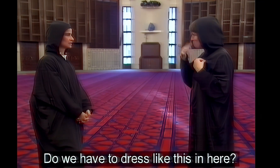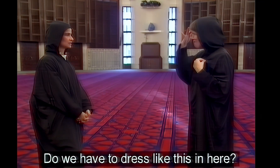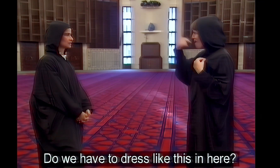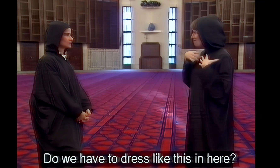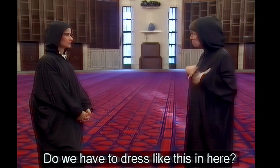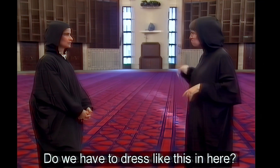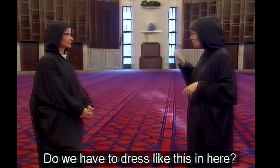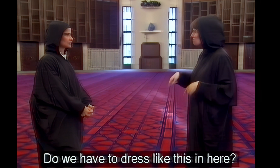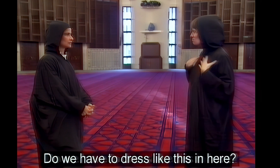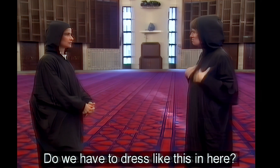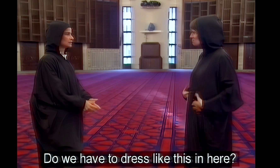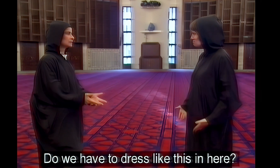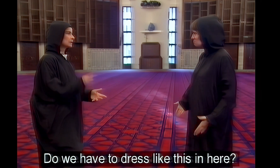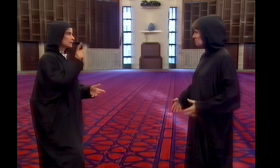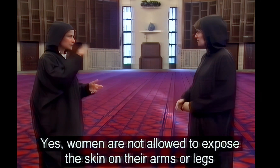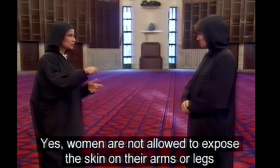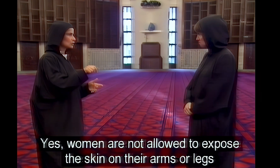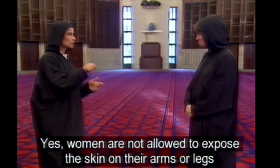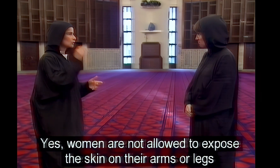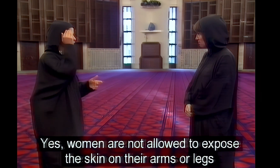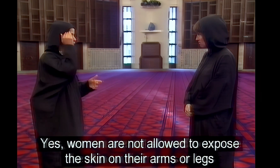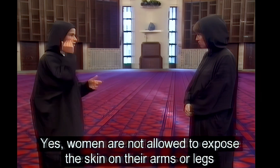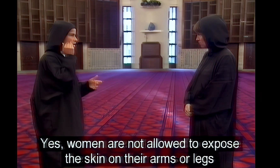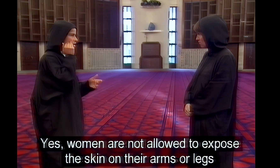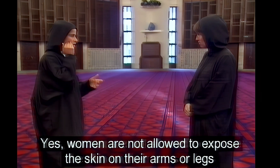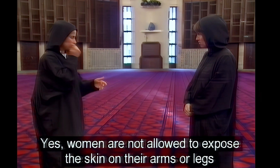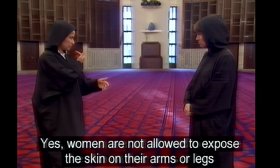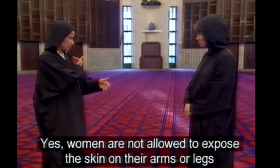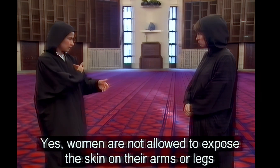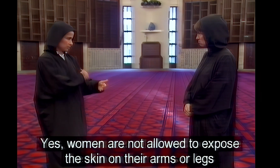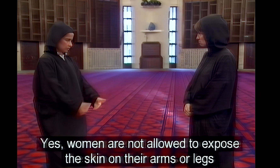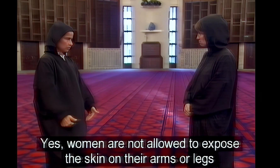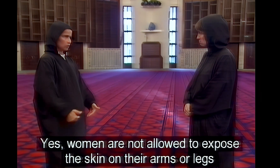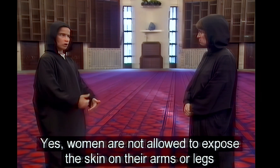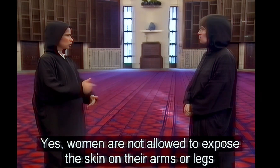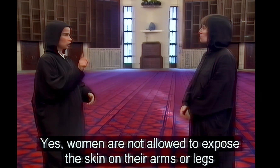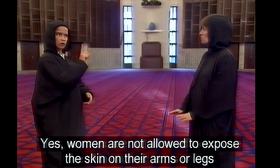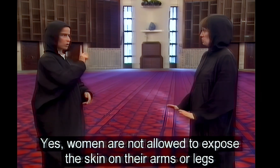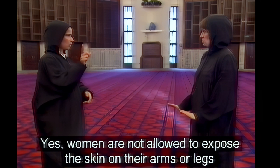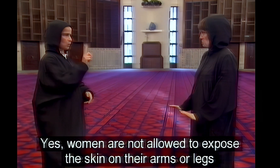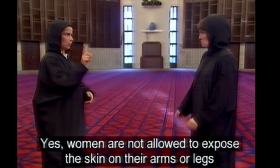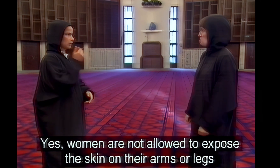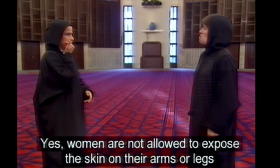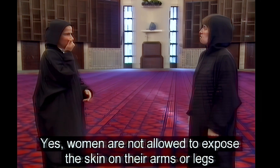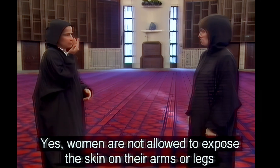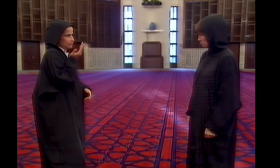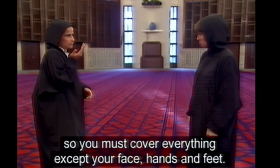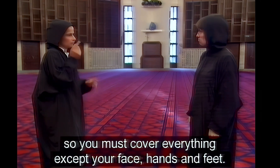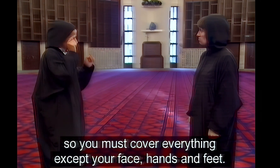Do we have to dress like this in here? Yes, we do. Women have to. They're not allowed to expose the skin on their arms or legs, so if